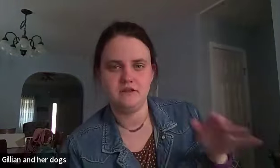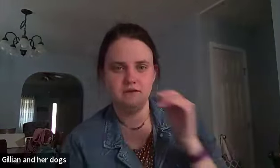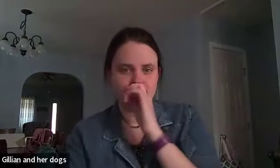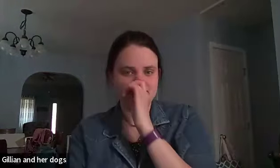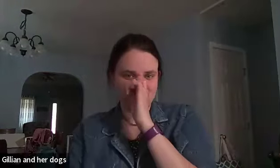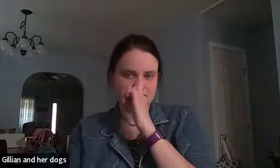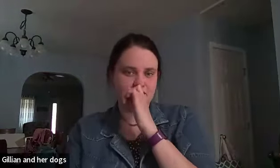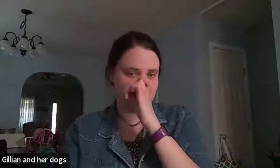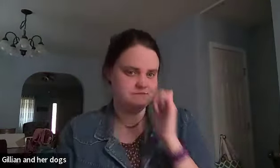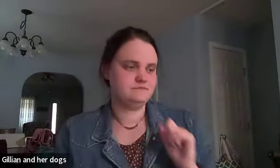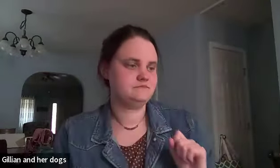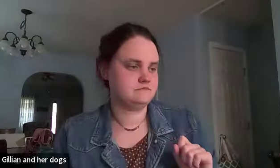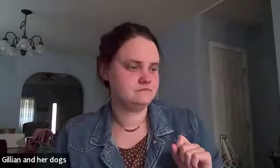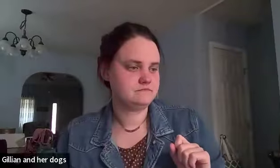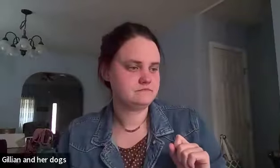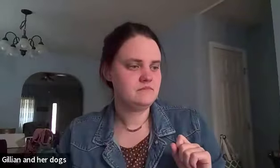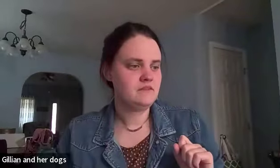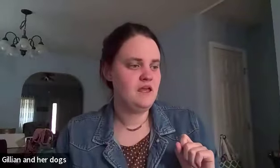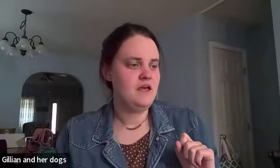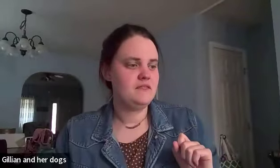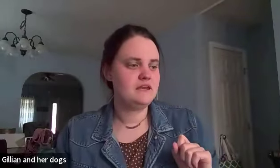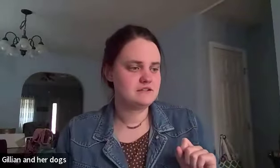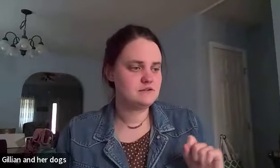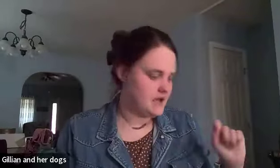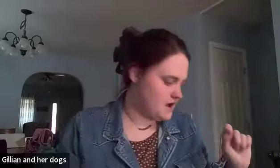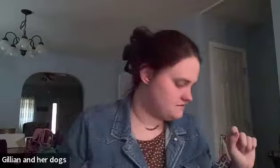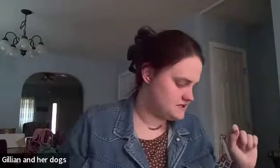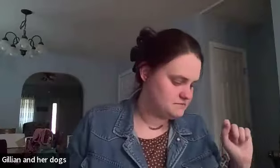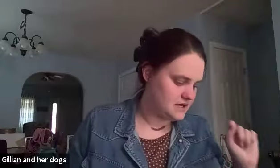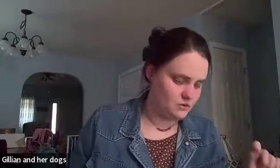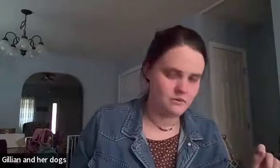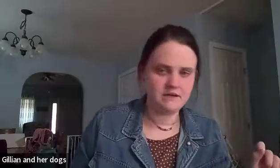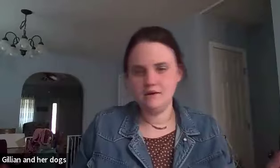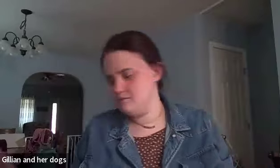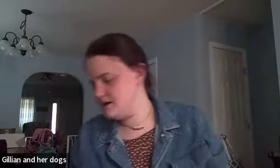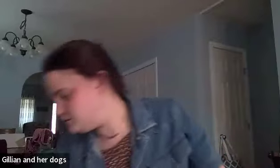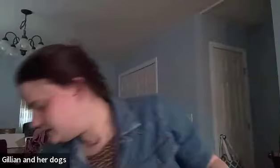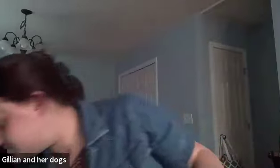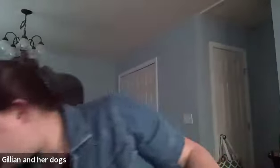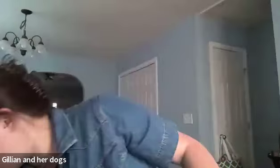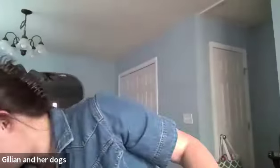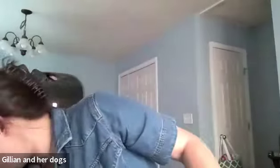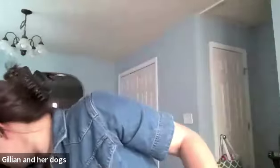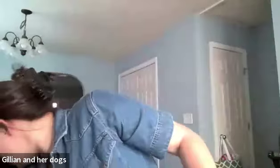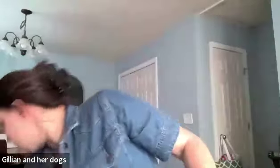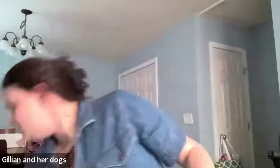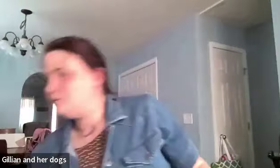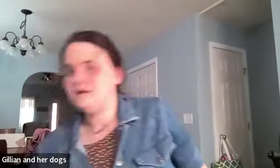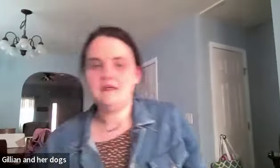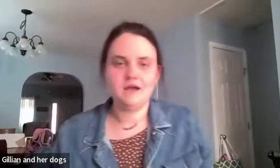thing. Okay. The next one we have is penguin. Penguin is hard. I'm kind